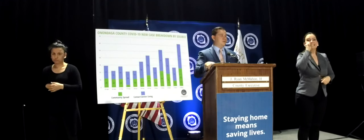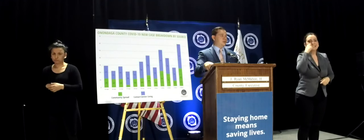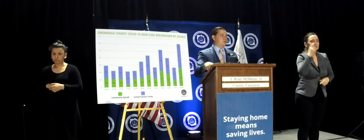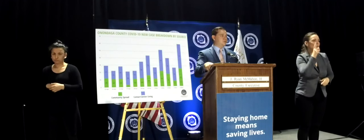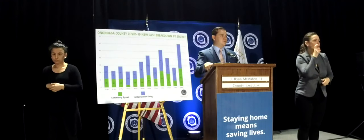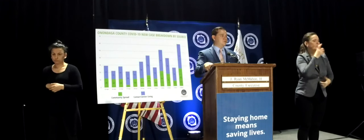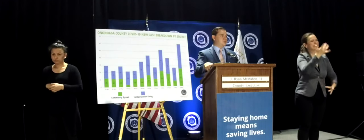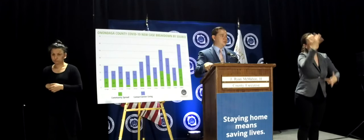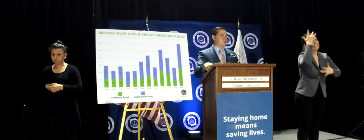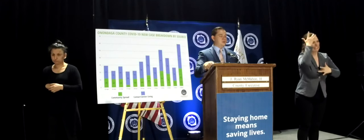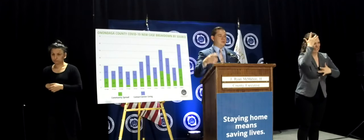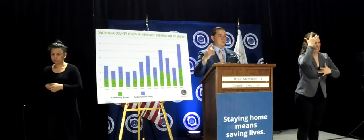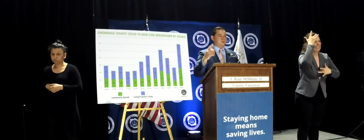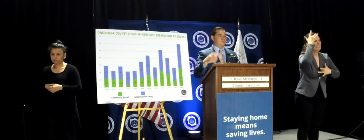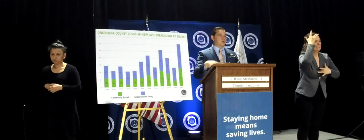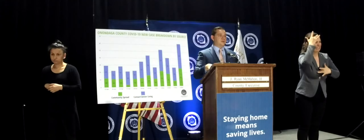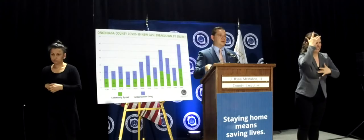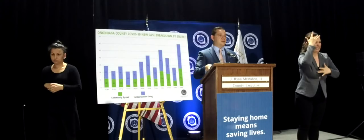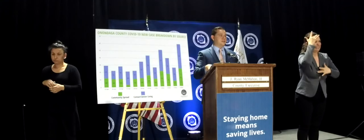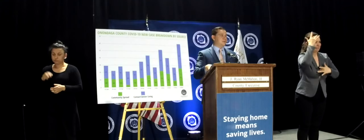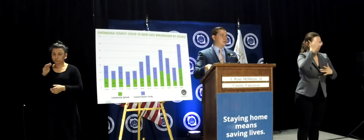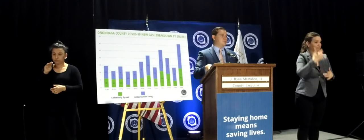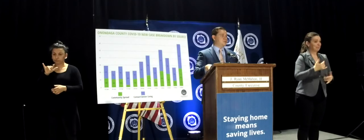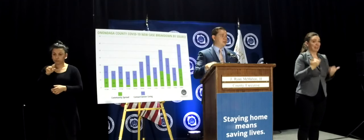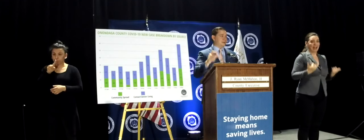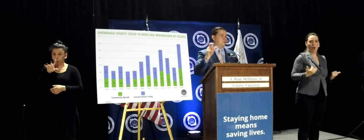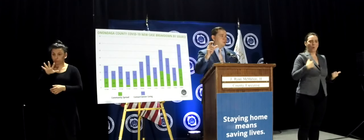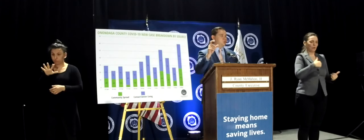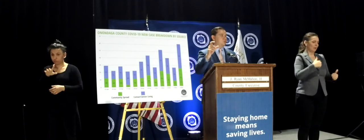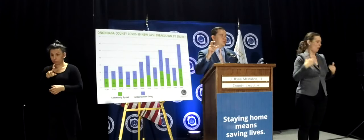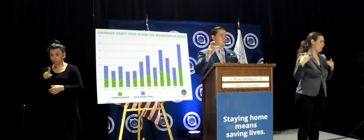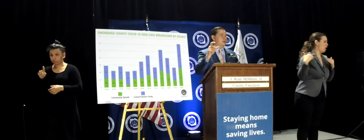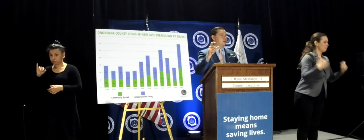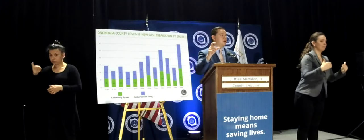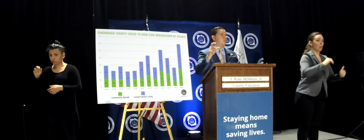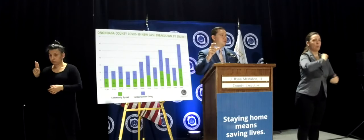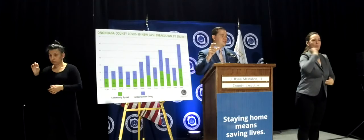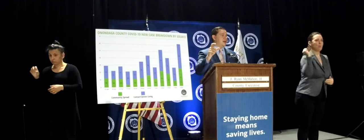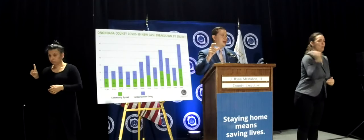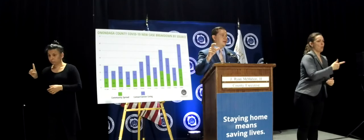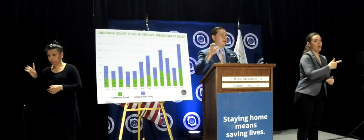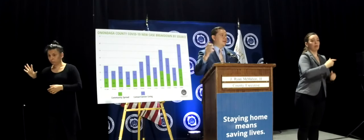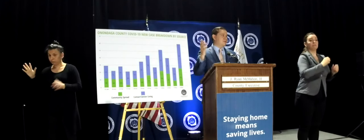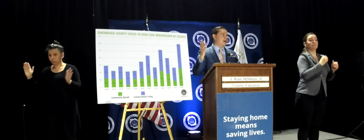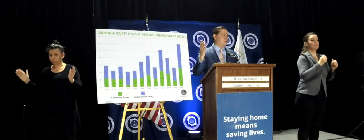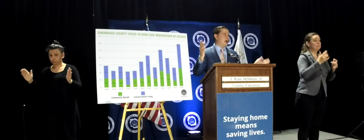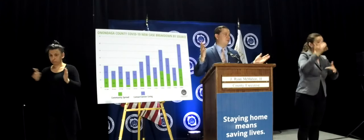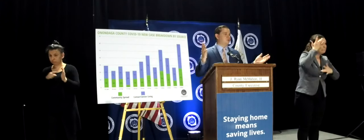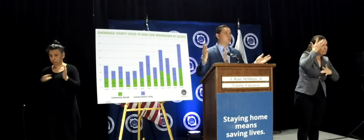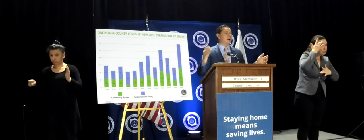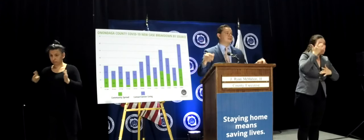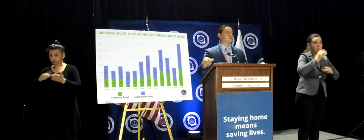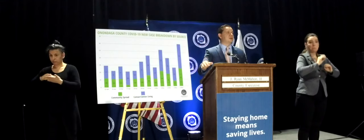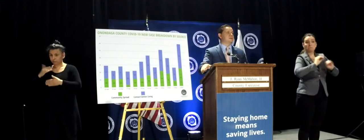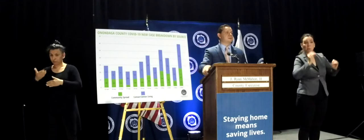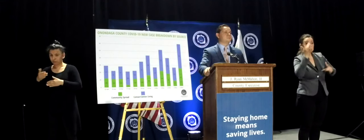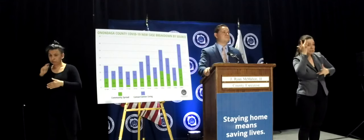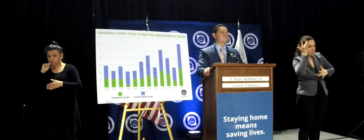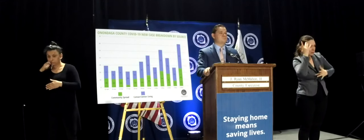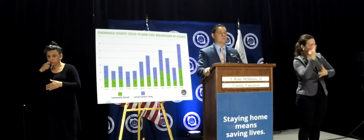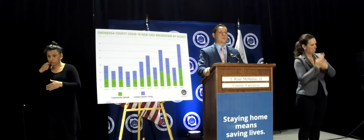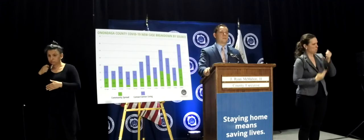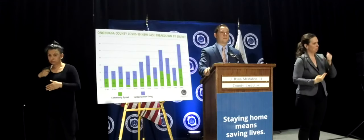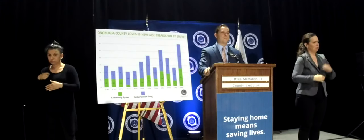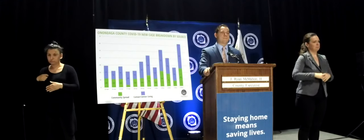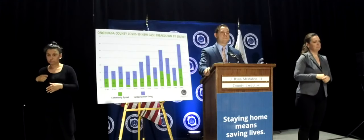May 15 to June 15, 14,000 times 8%, those should be the numbers today that we have of new positive cases. Is